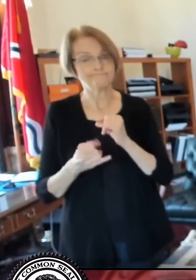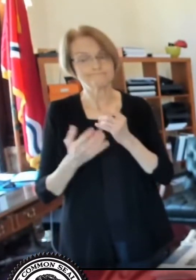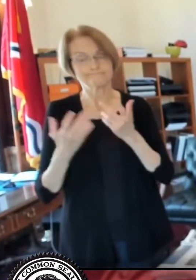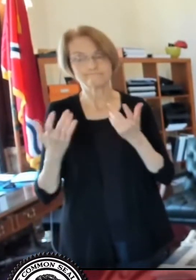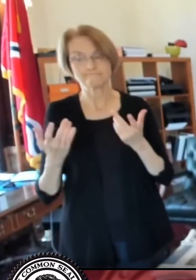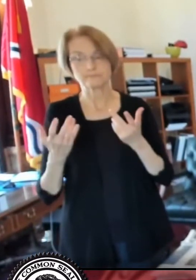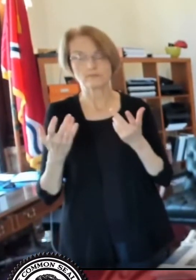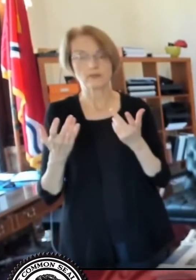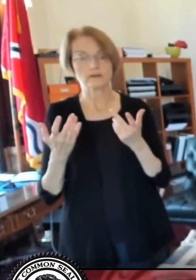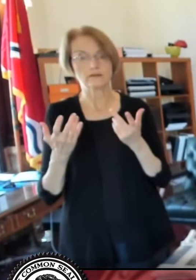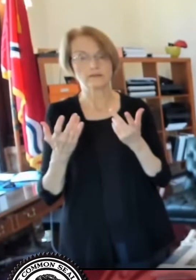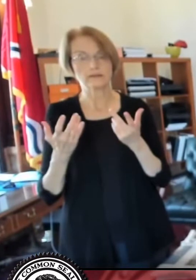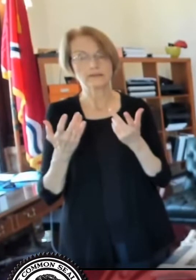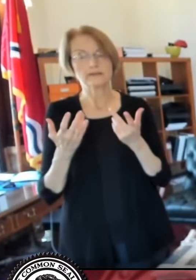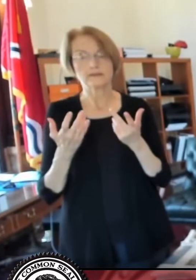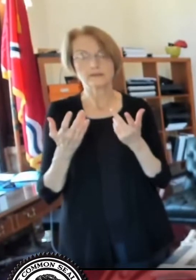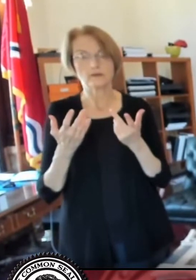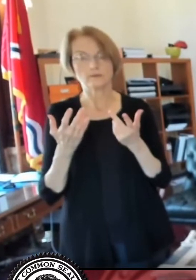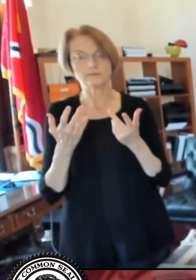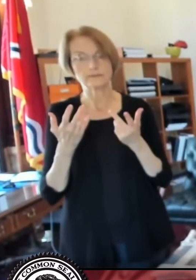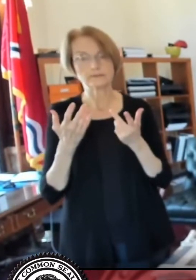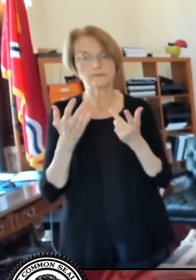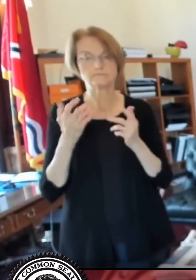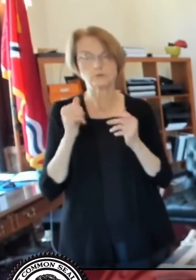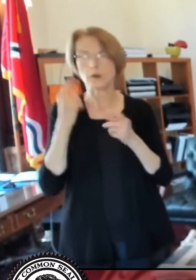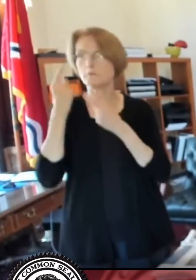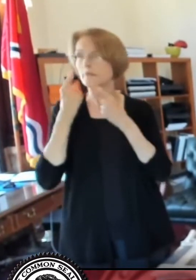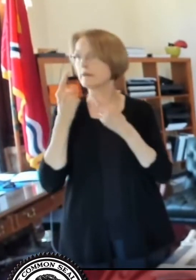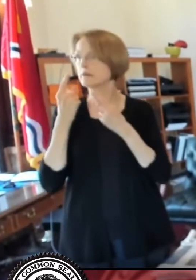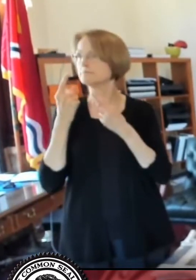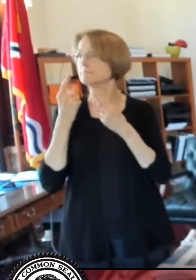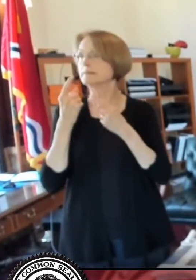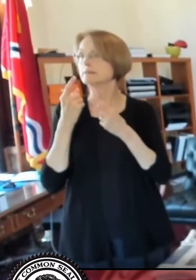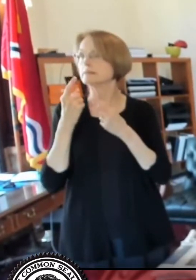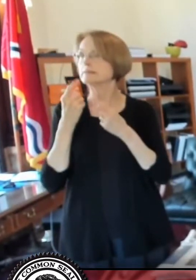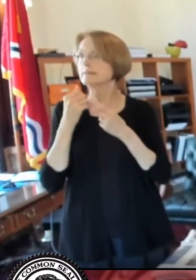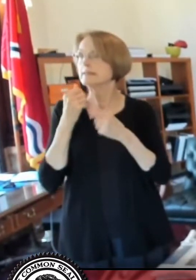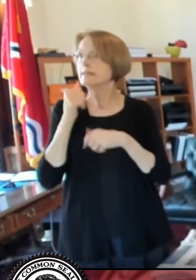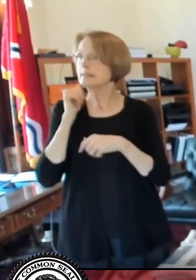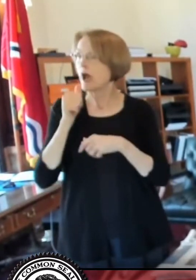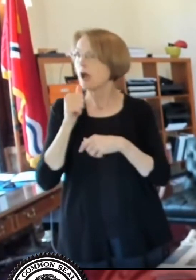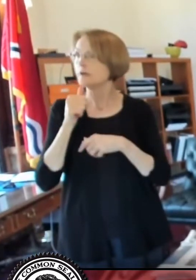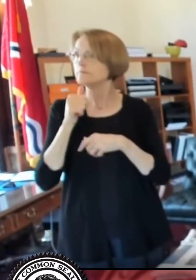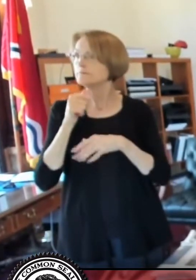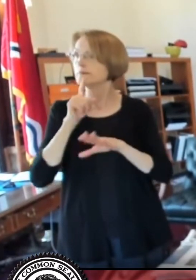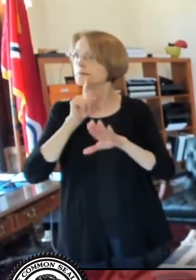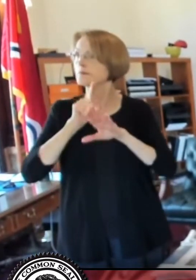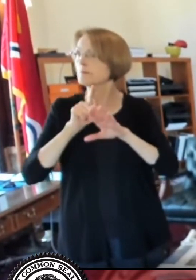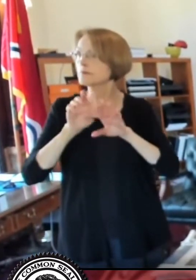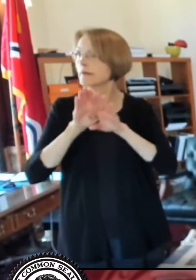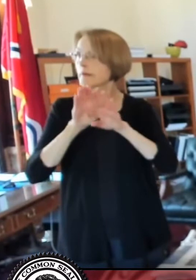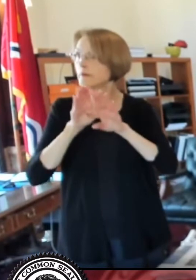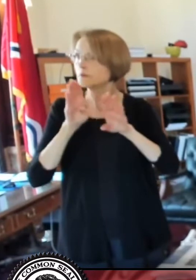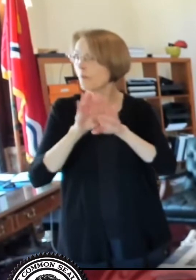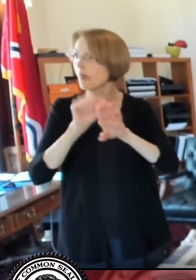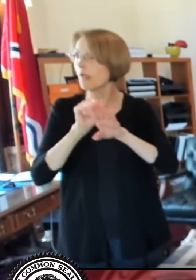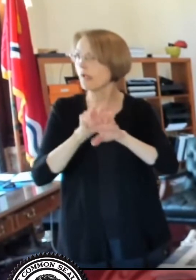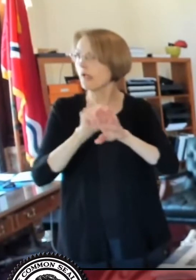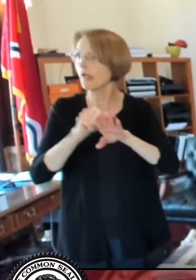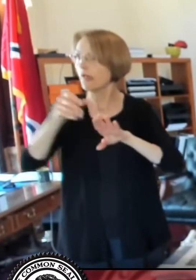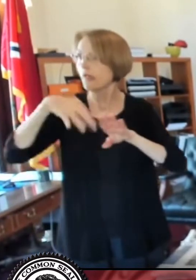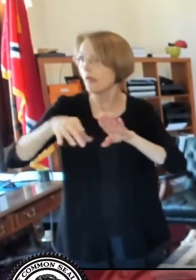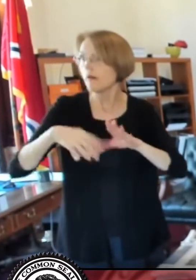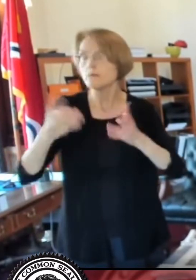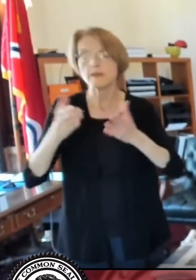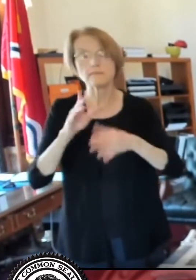we're recommending that you think of other ways other than trick-or-treating to celebrate Halloween. You might want to do a trunk or treat. You might want to